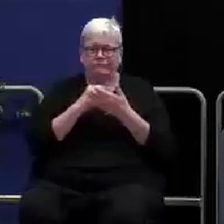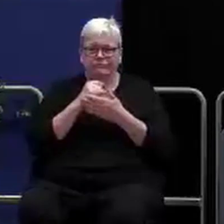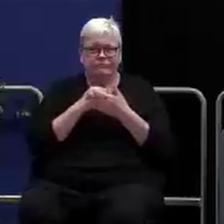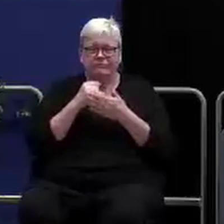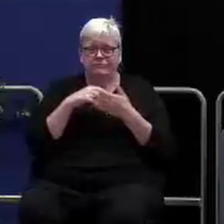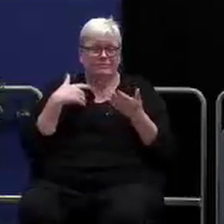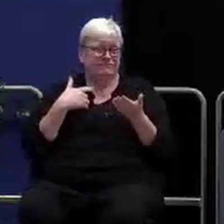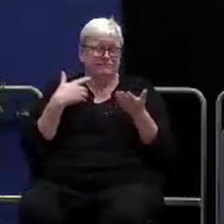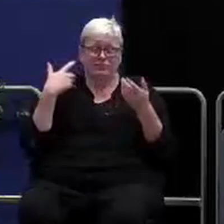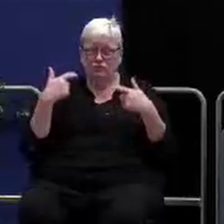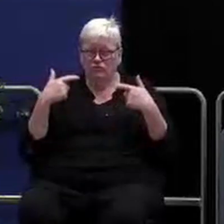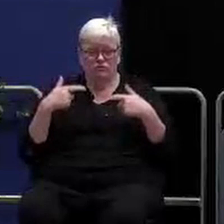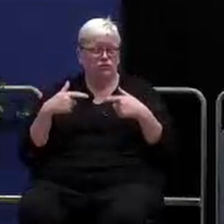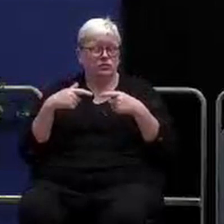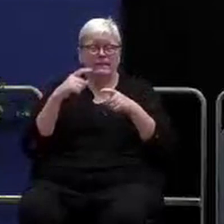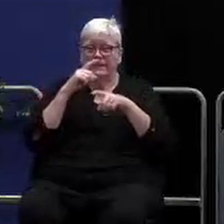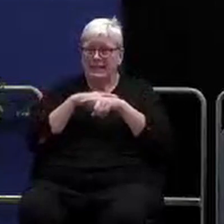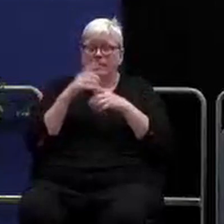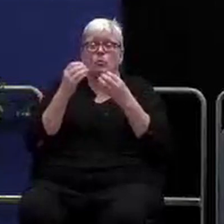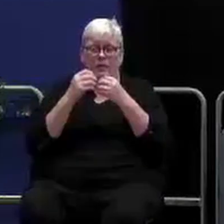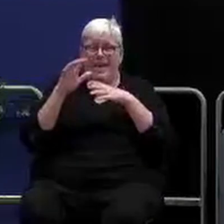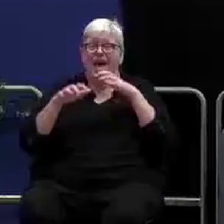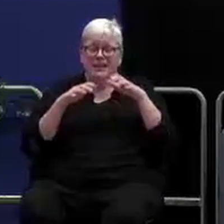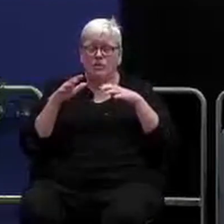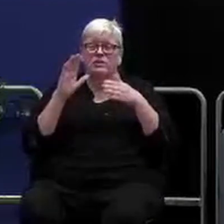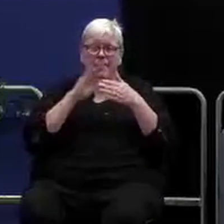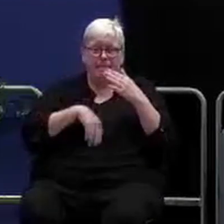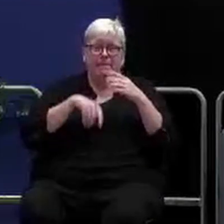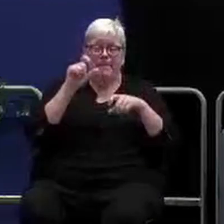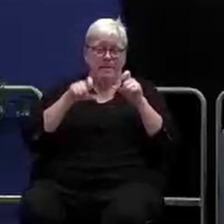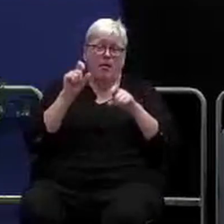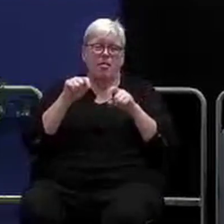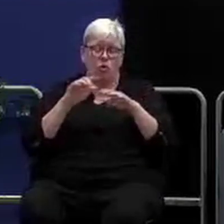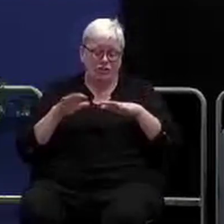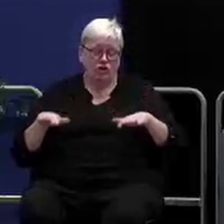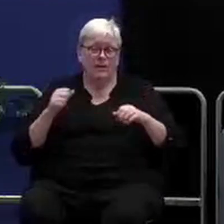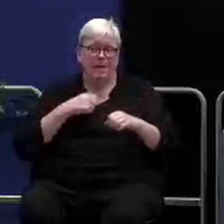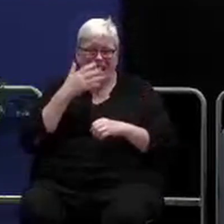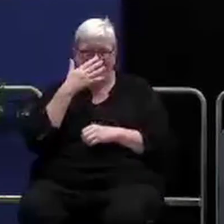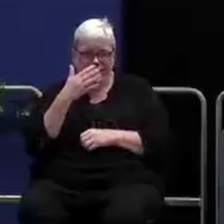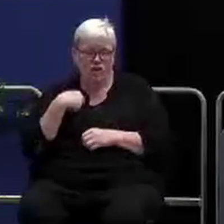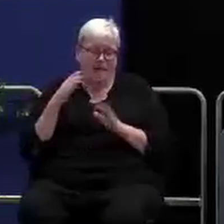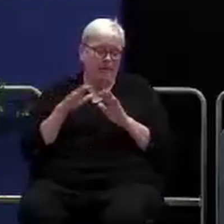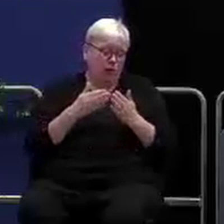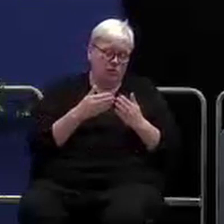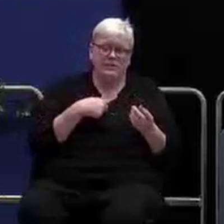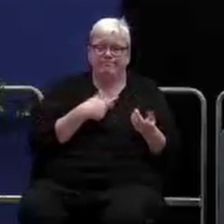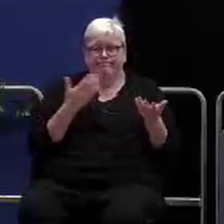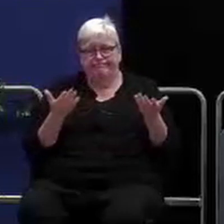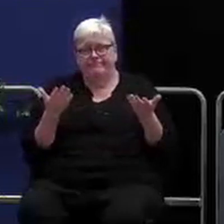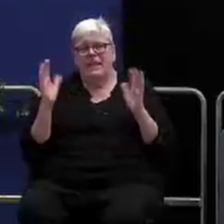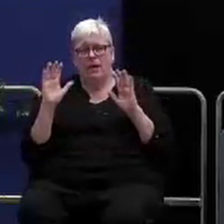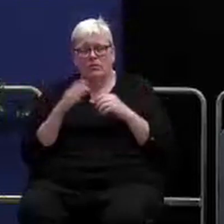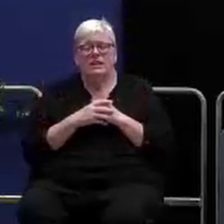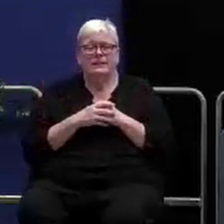animals. I spent a lot more time with animals than I did with children my own age, and with books. And that was the sort of